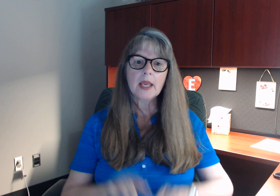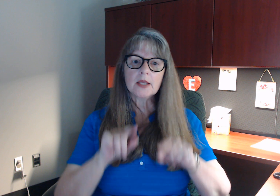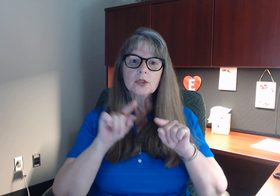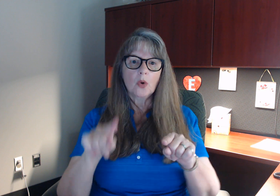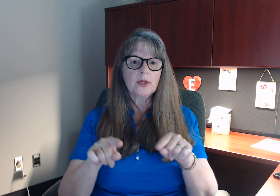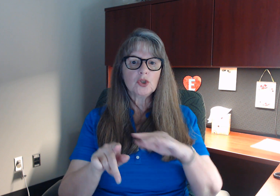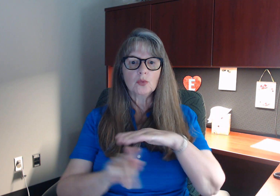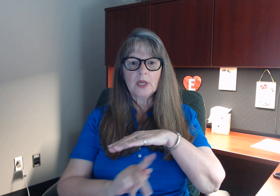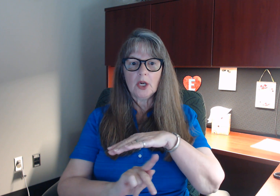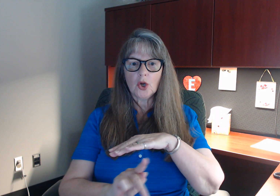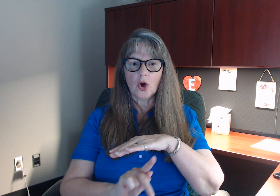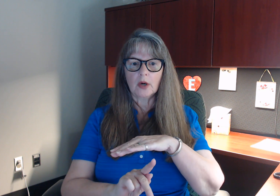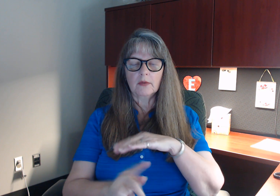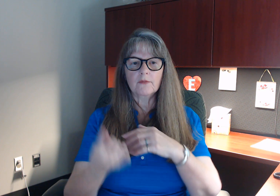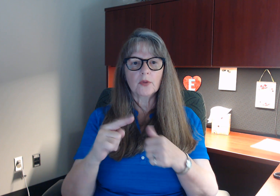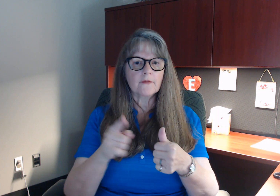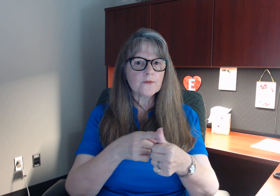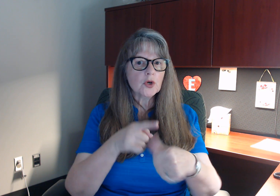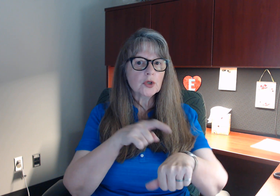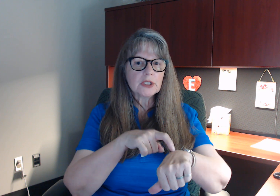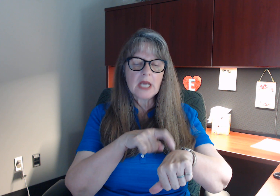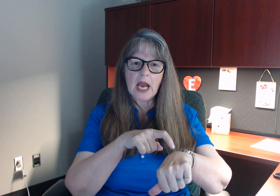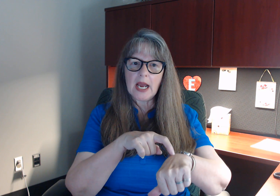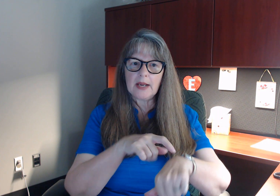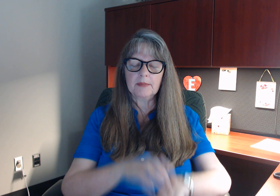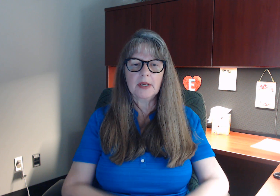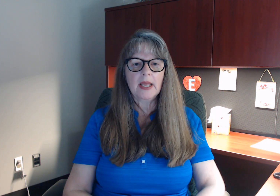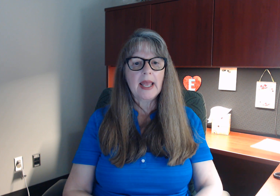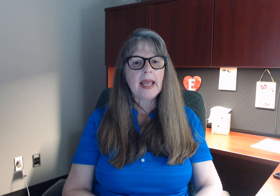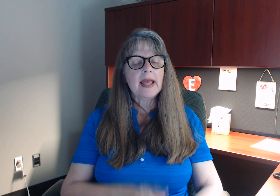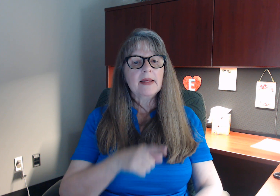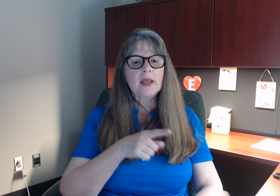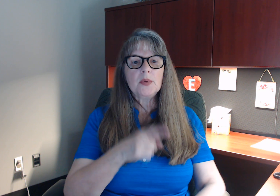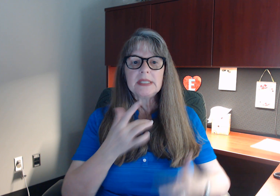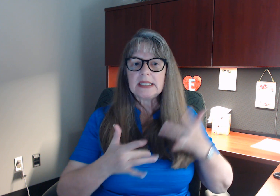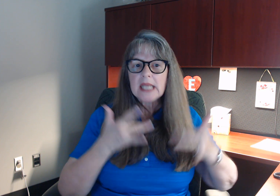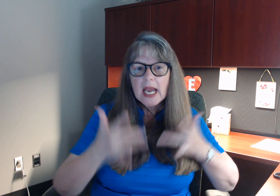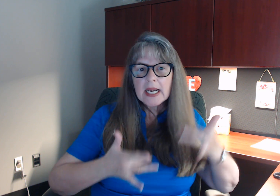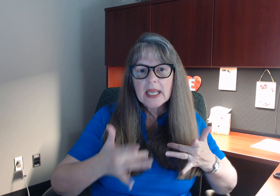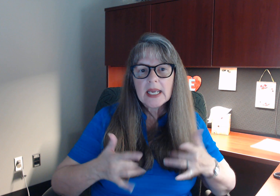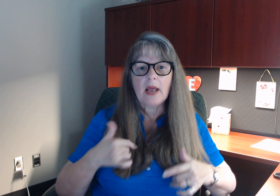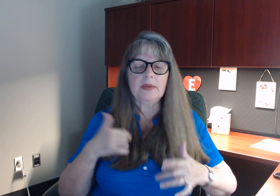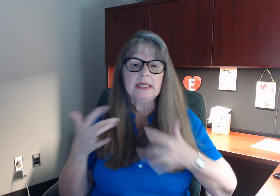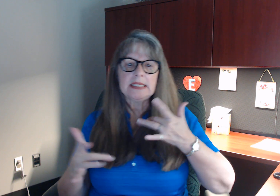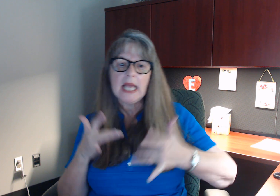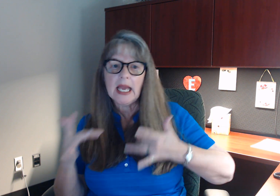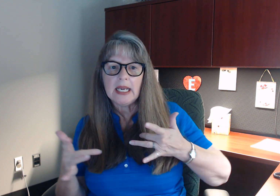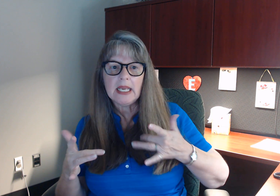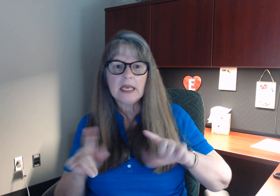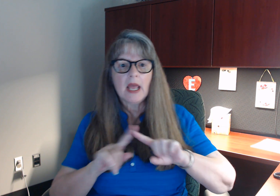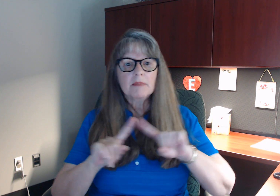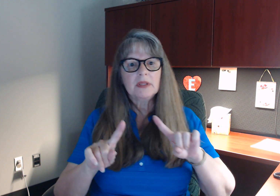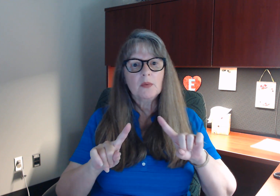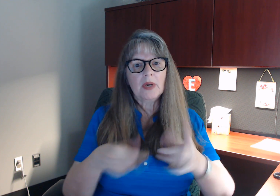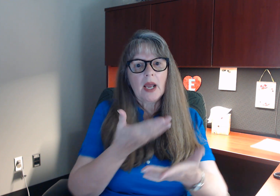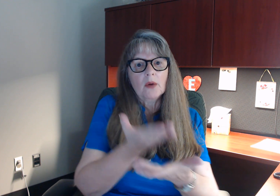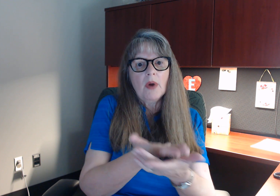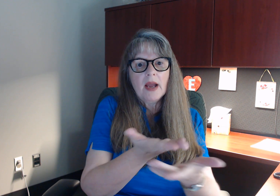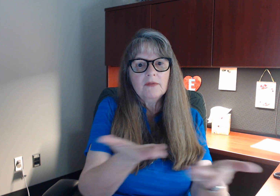is going to kindergarten for the first time. He was excited, I was excited, but then when I arrived